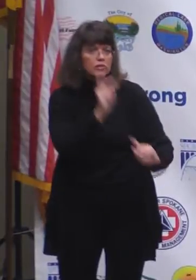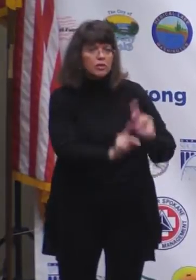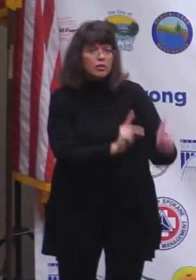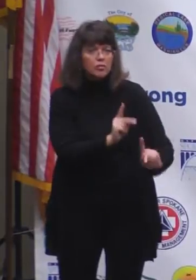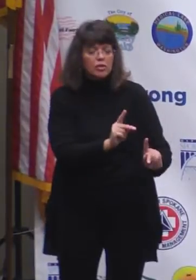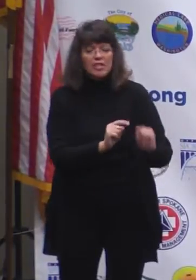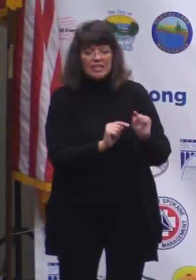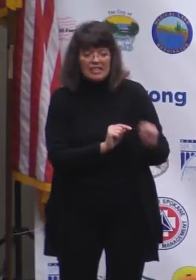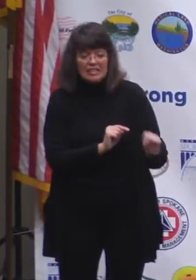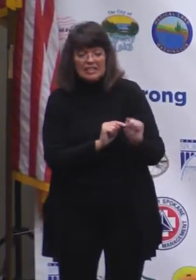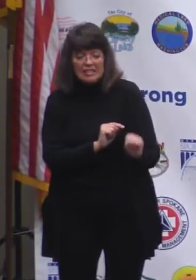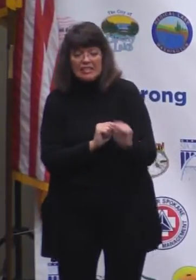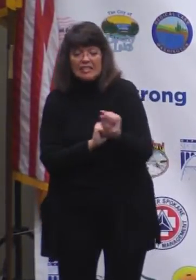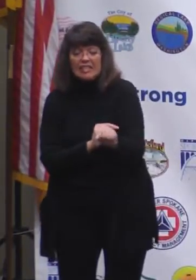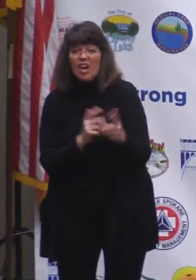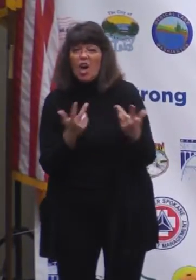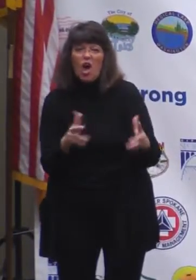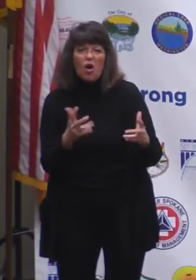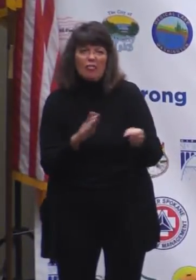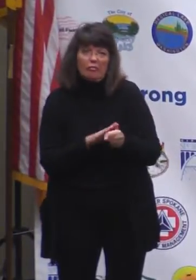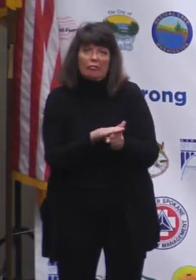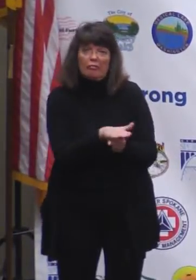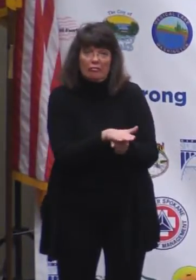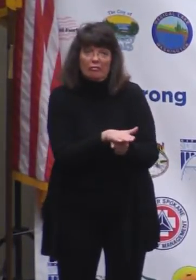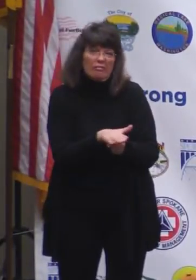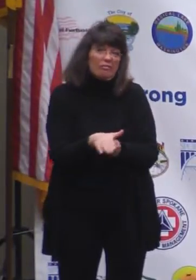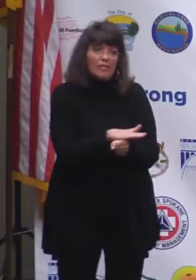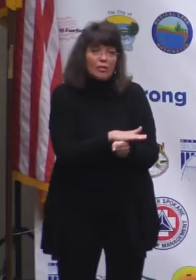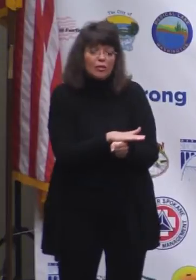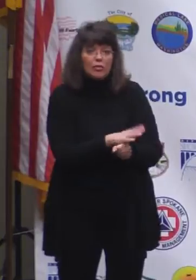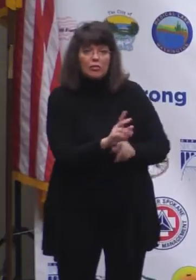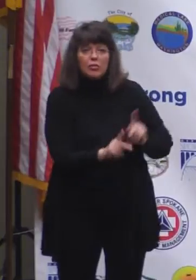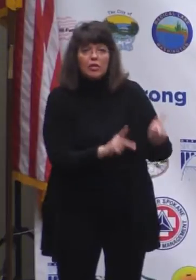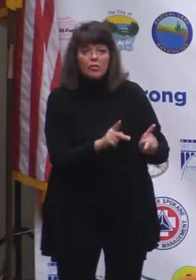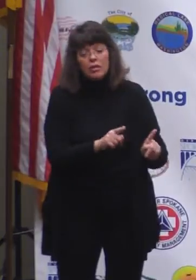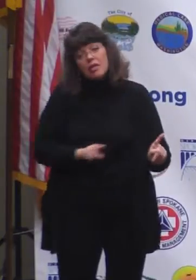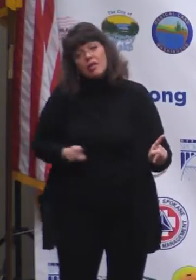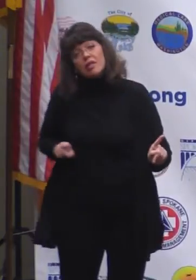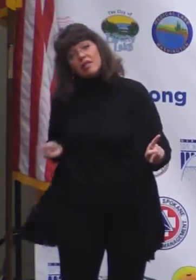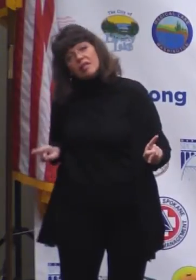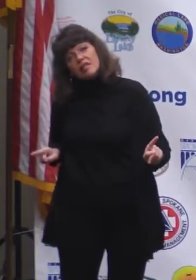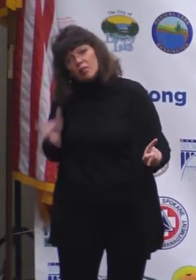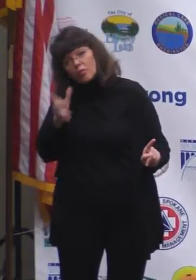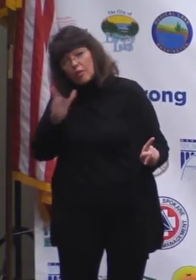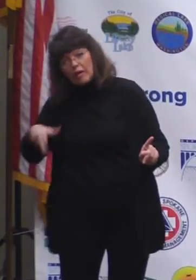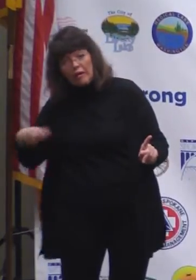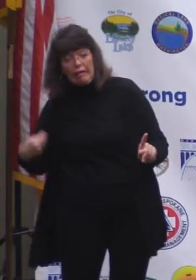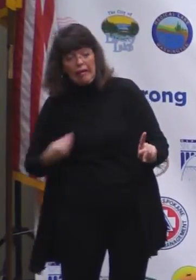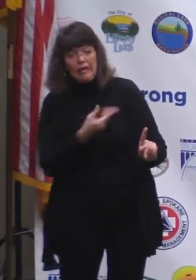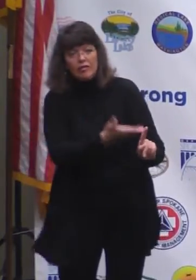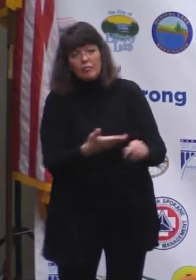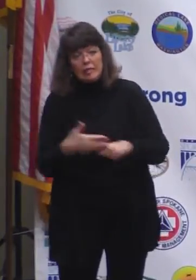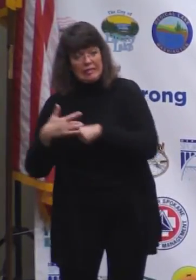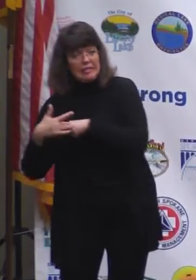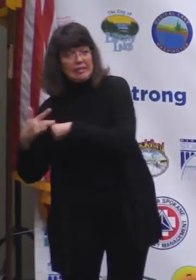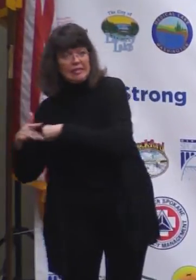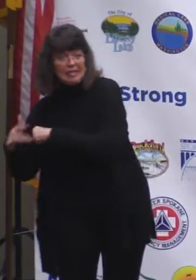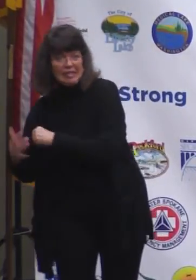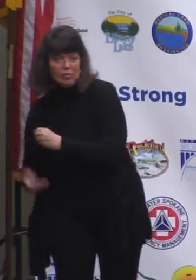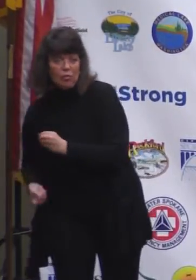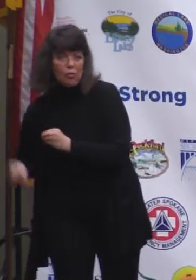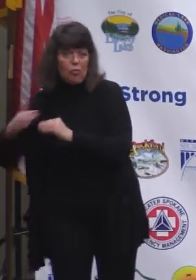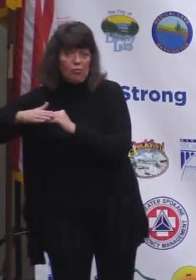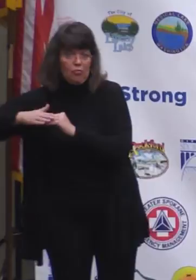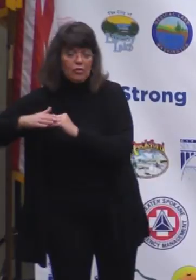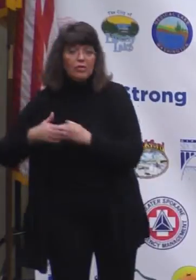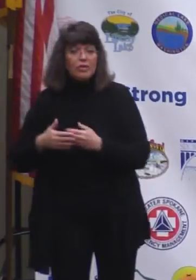at the existing shelters, bring folks into that space and provide really great care for them in that shelter setting. So the downtown library,